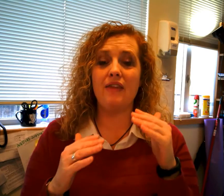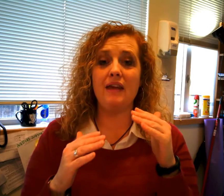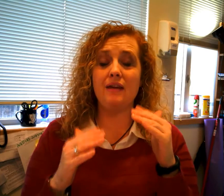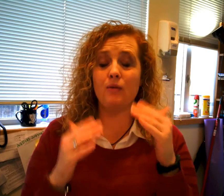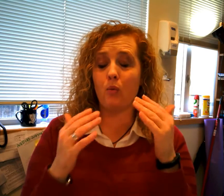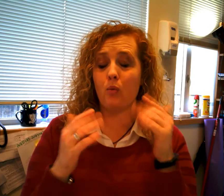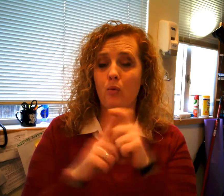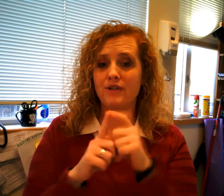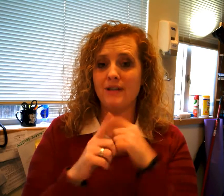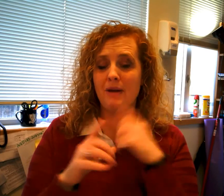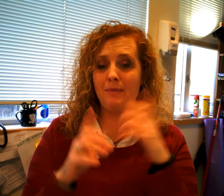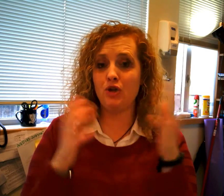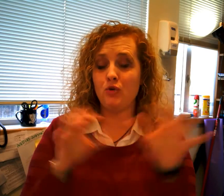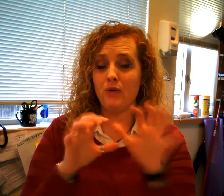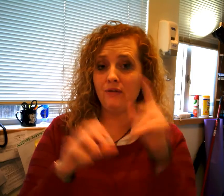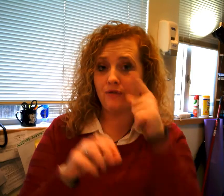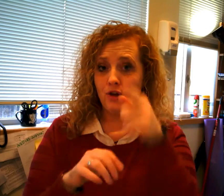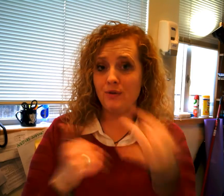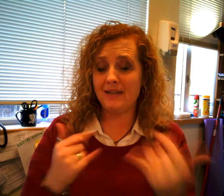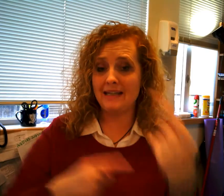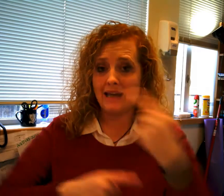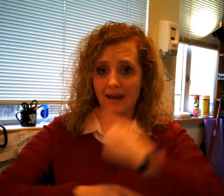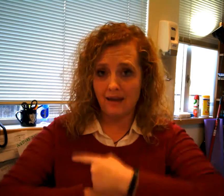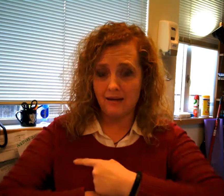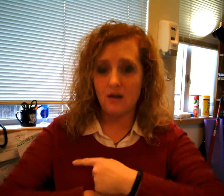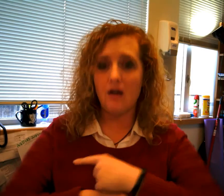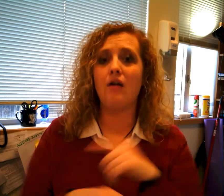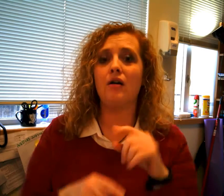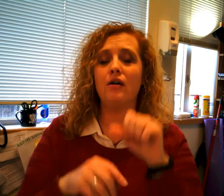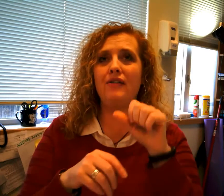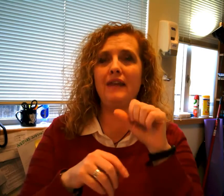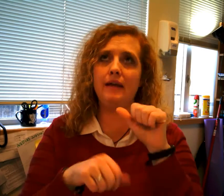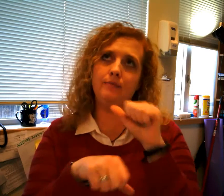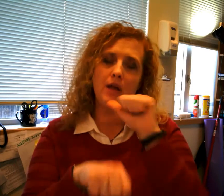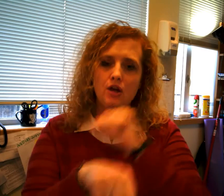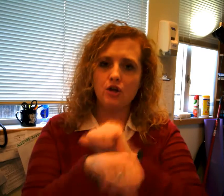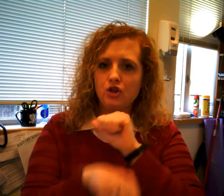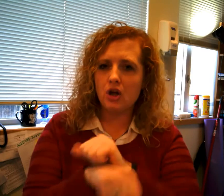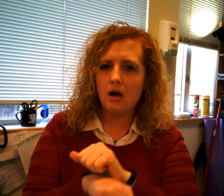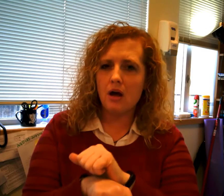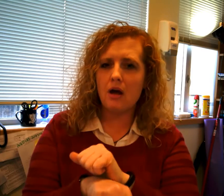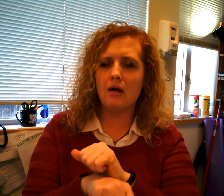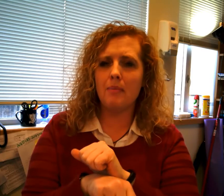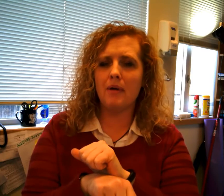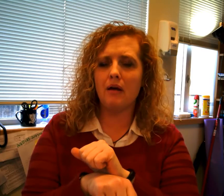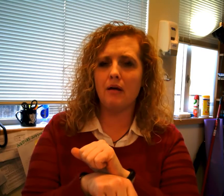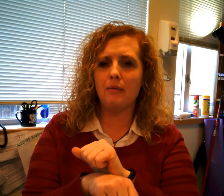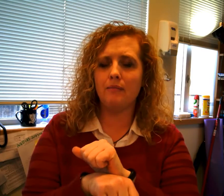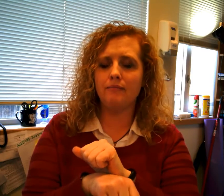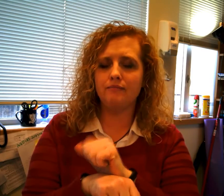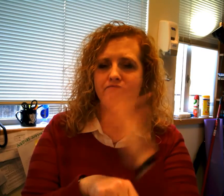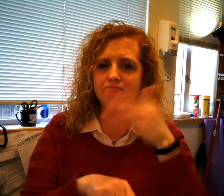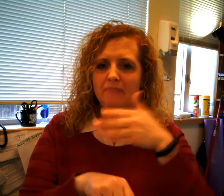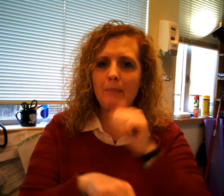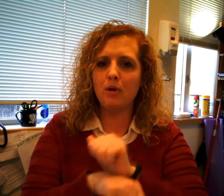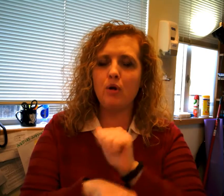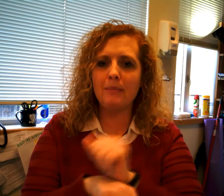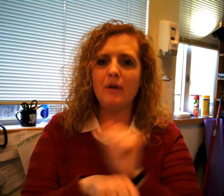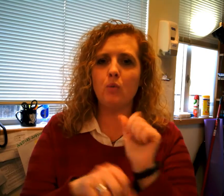the words I'm going to be doing for you today are the job employment